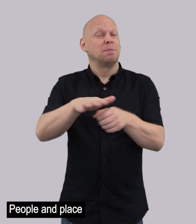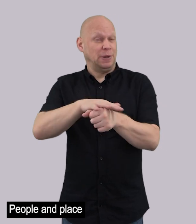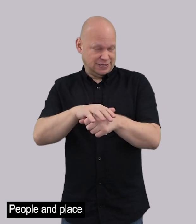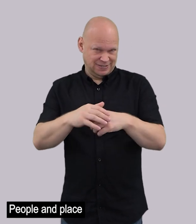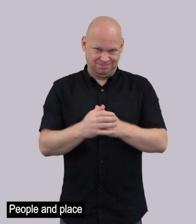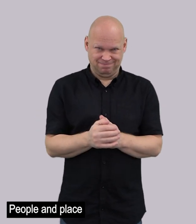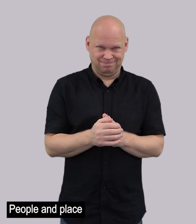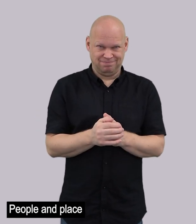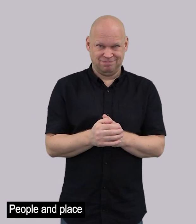People in place.